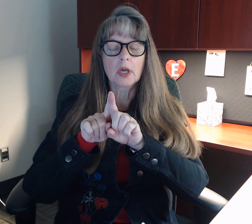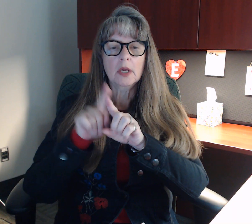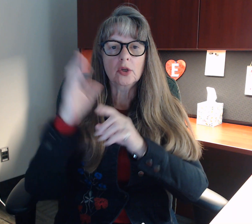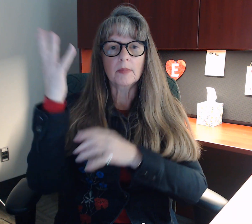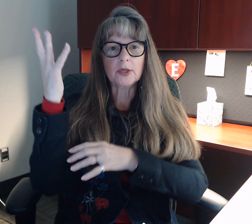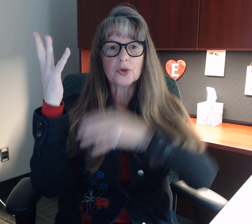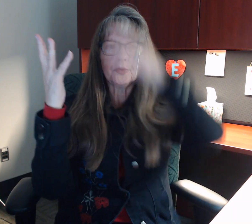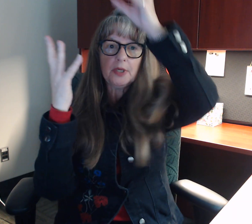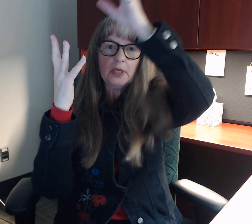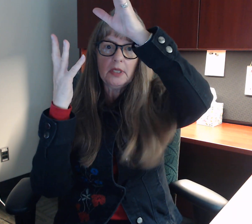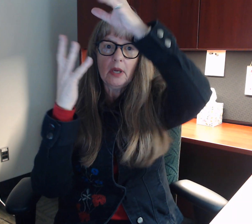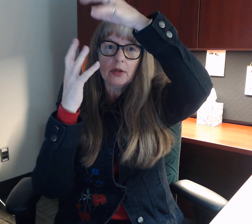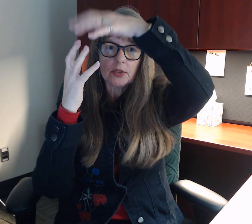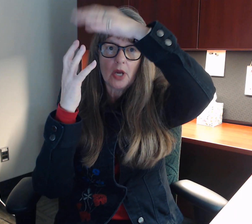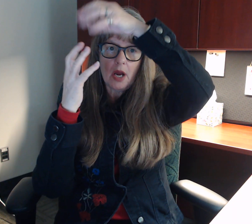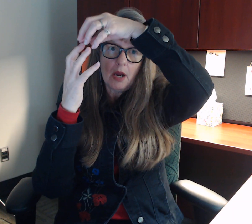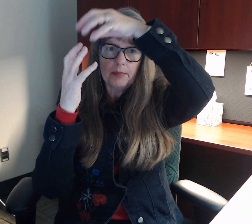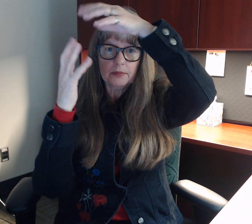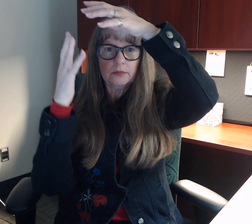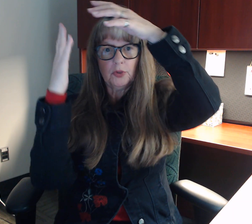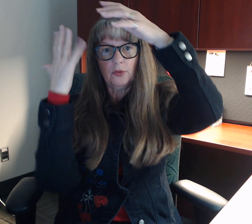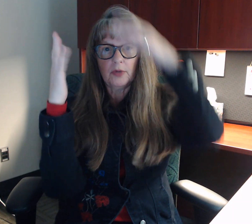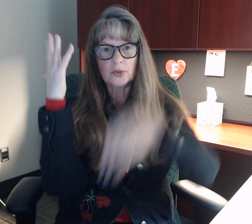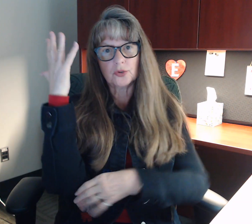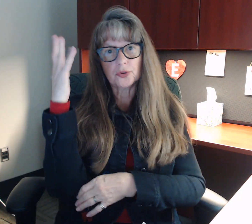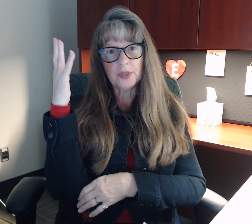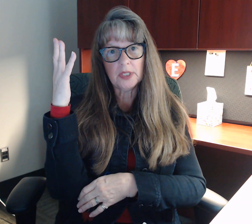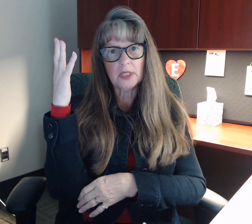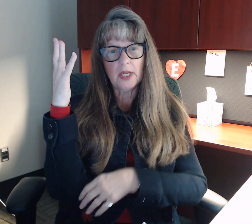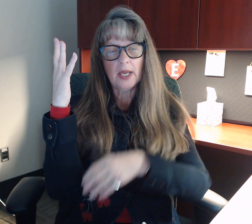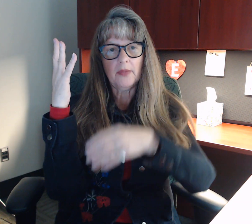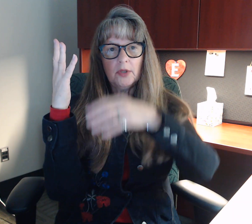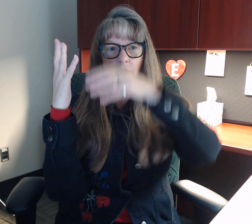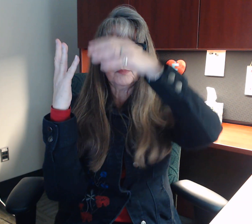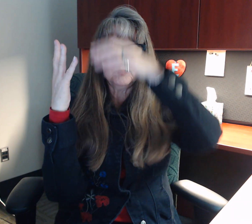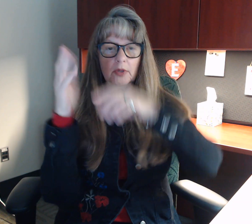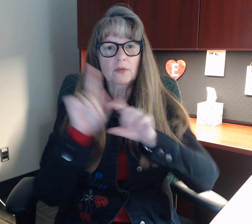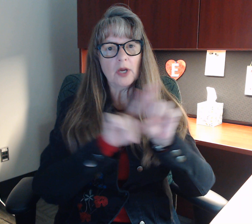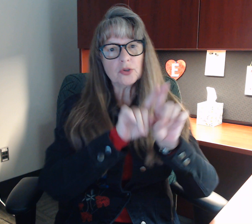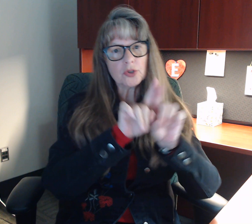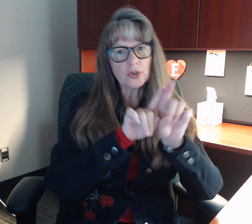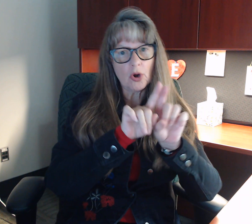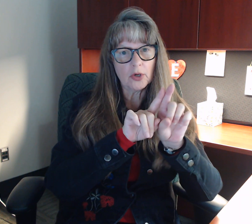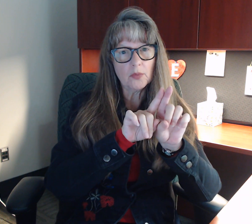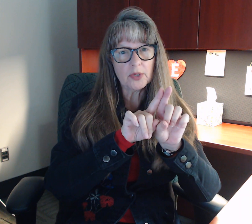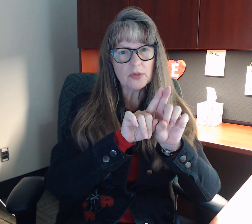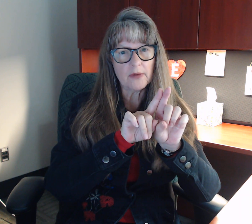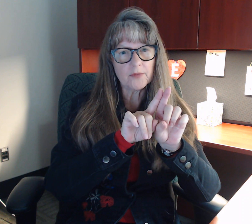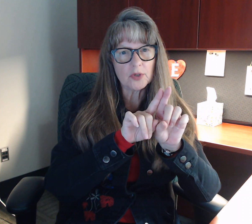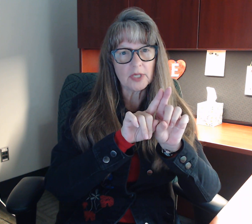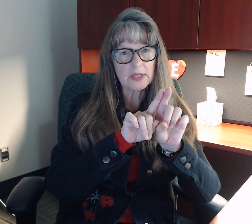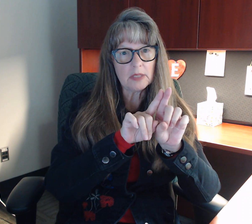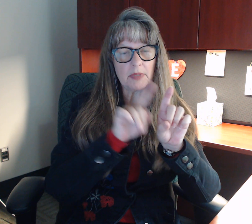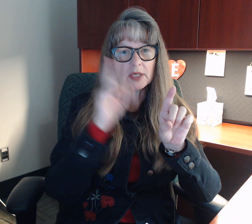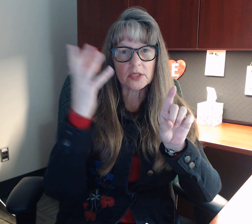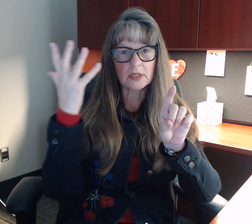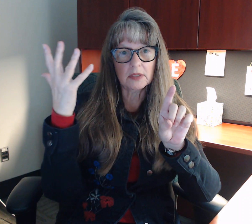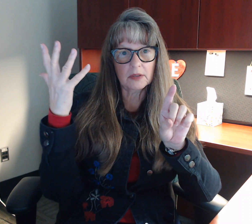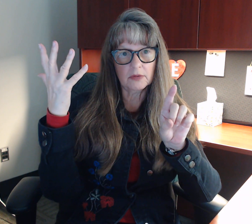you know, my tree on top. You know, you've got your tree, and then you've got your star. You want to do that first, I think, because